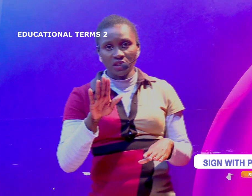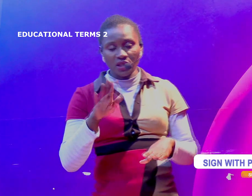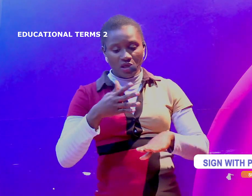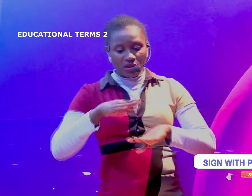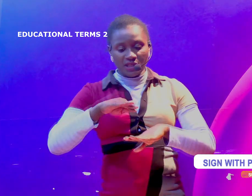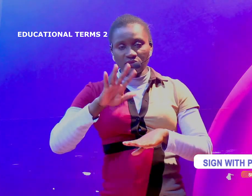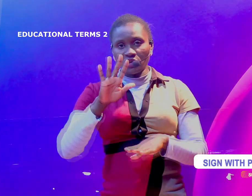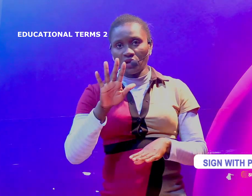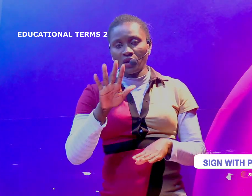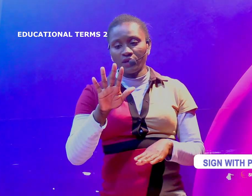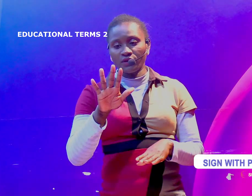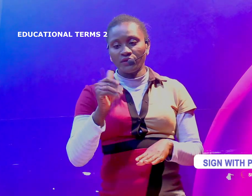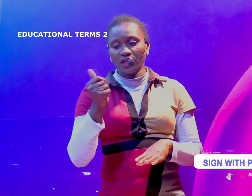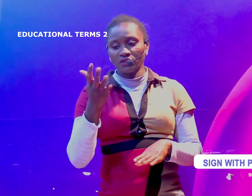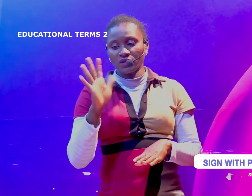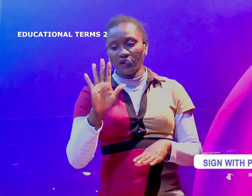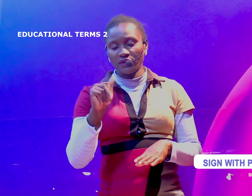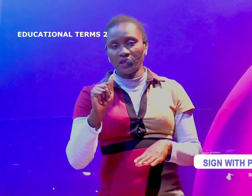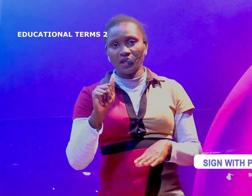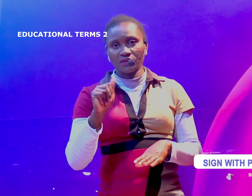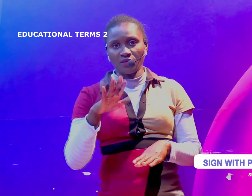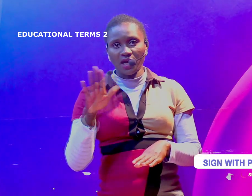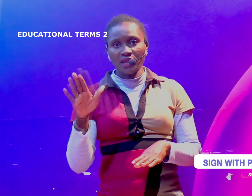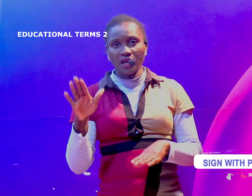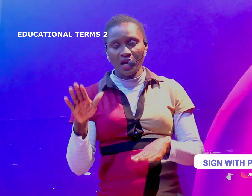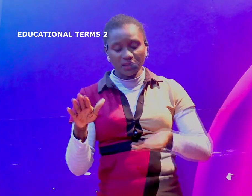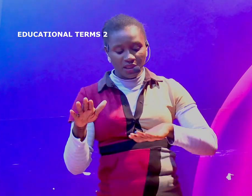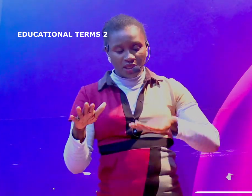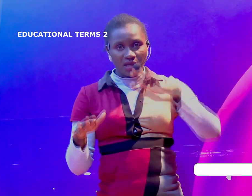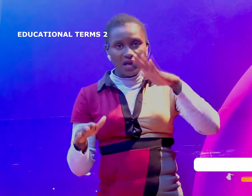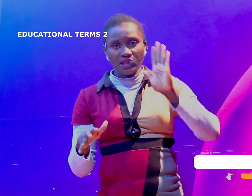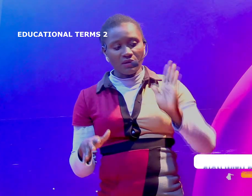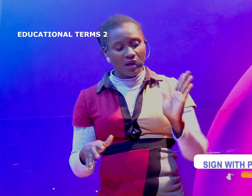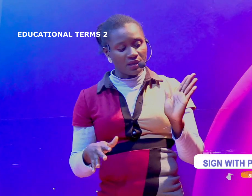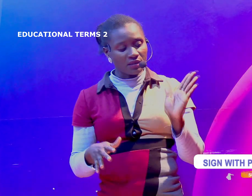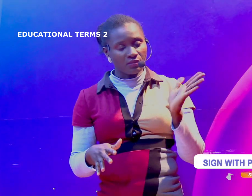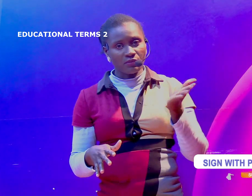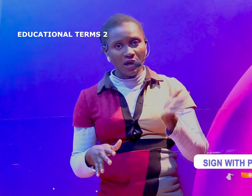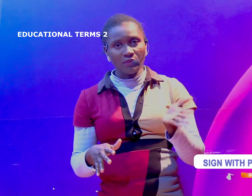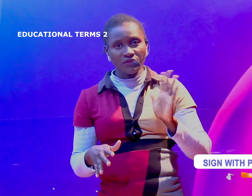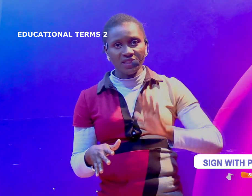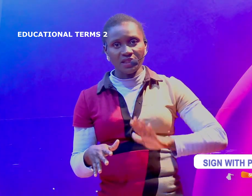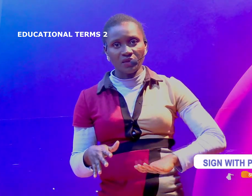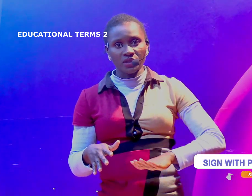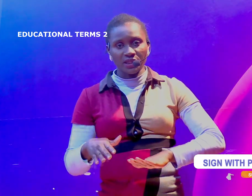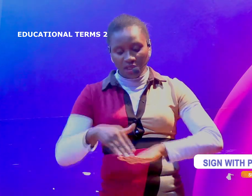you're just making all the 4 fingers or the 5 fingers from the other hand palm facing downwards, and then you just